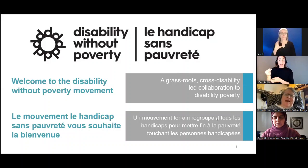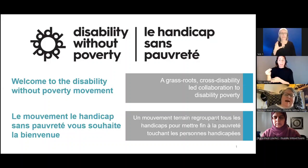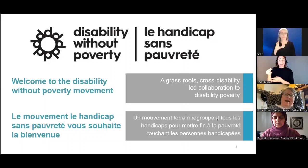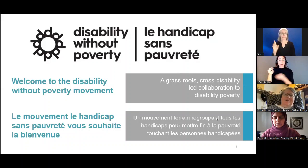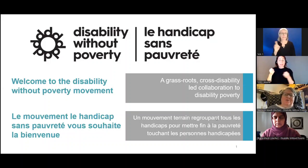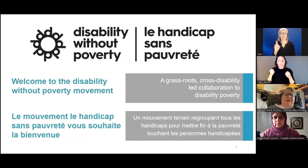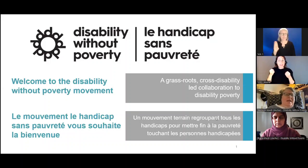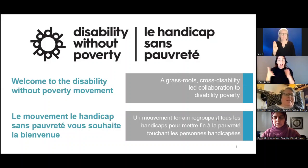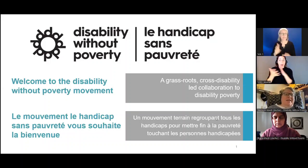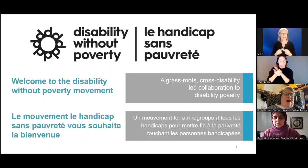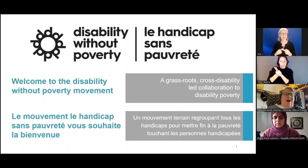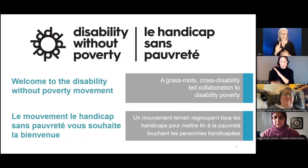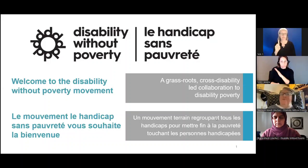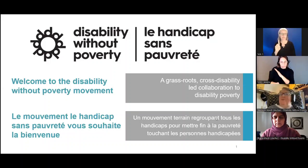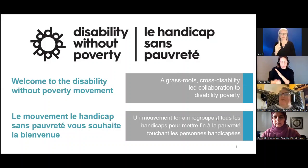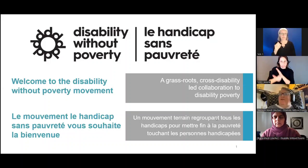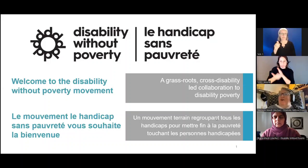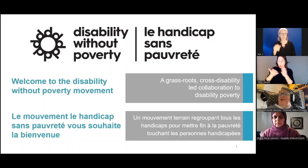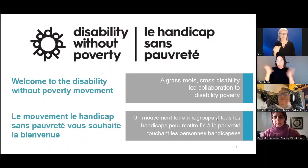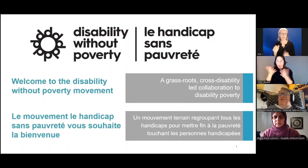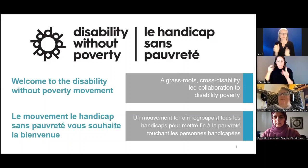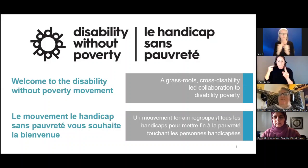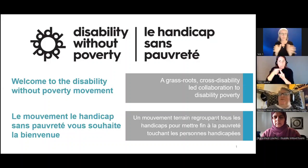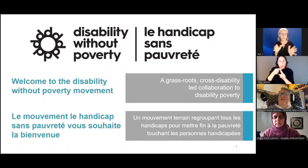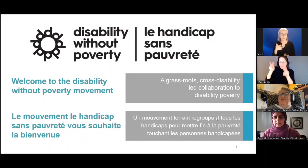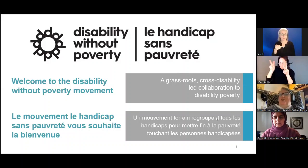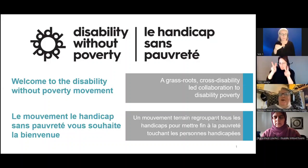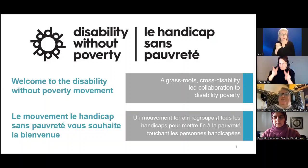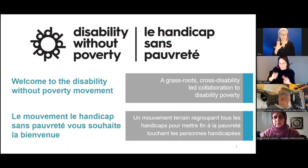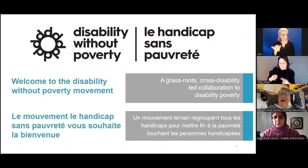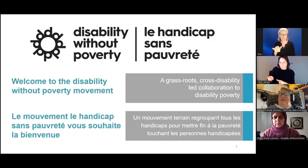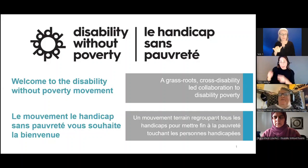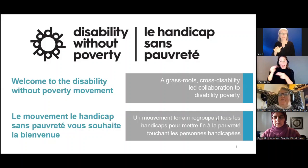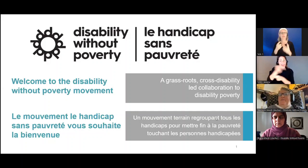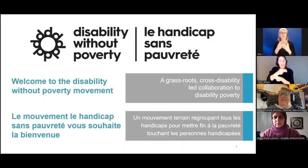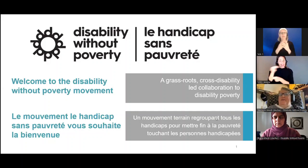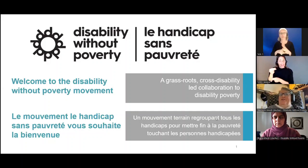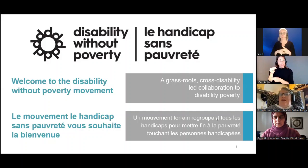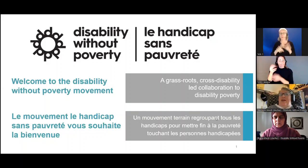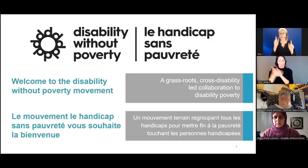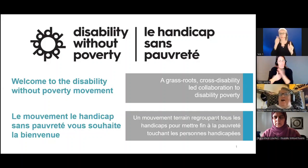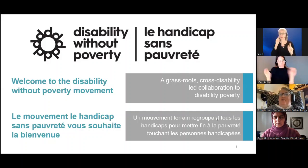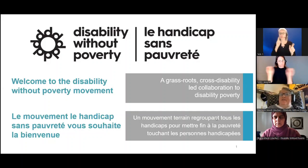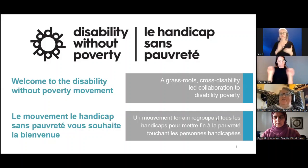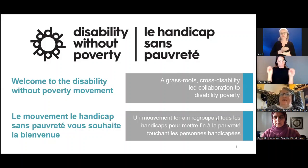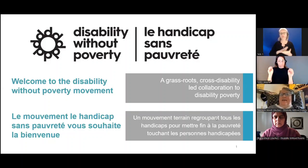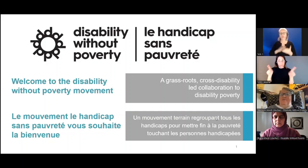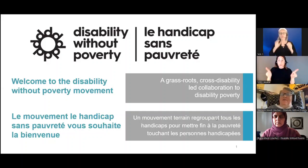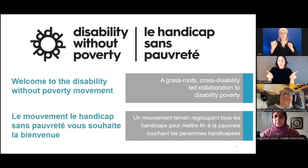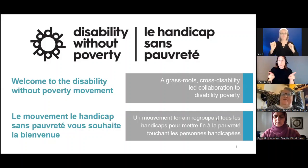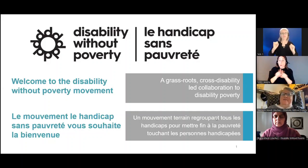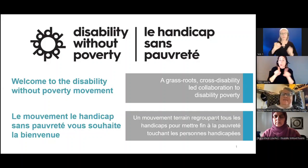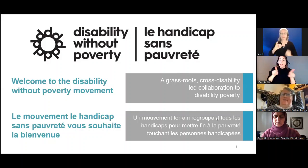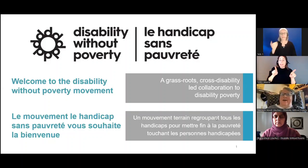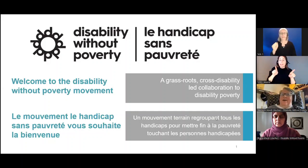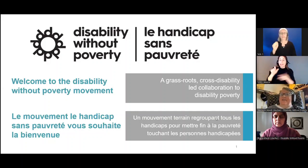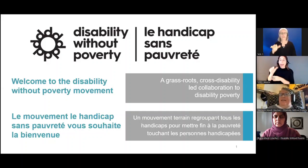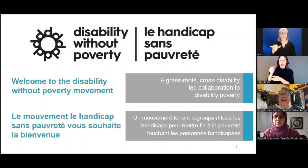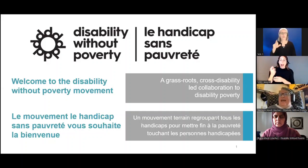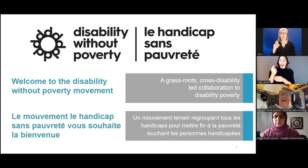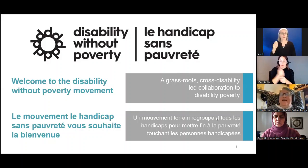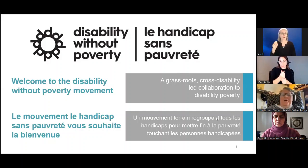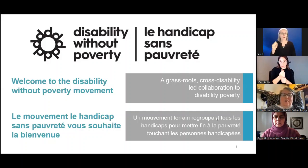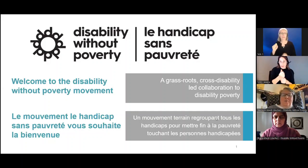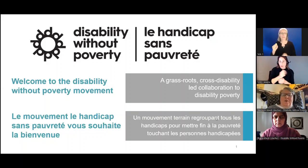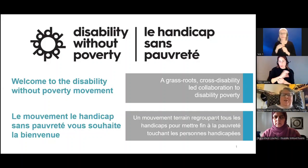Poverty. And we kicked it off with the wonderful track from Jay Ross that he wrote for us at the start